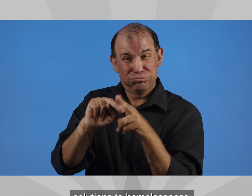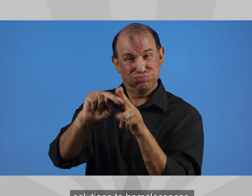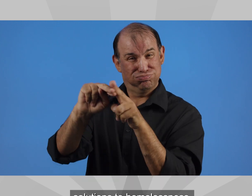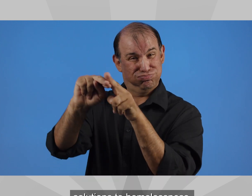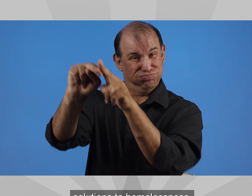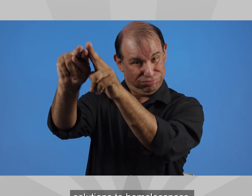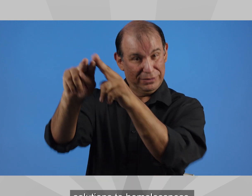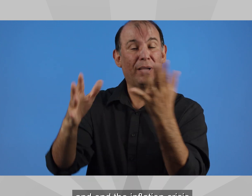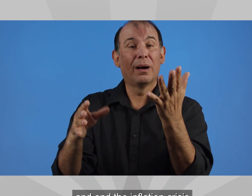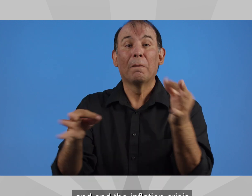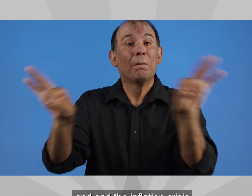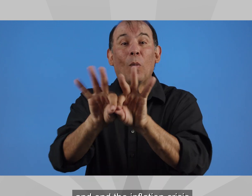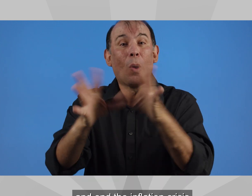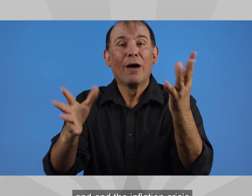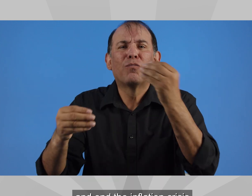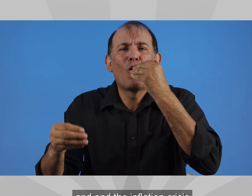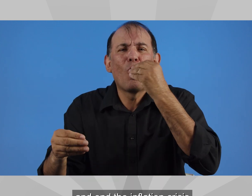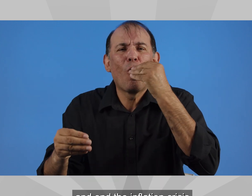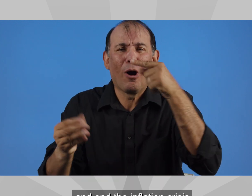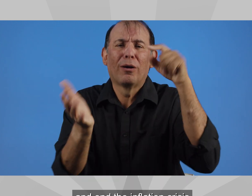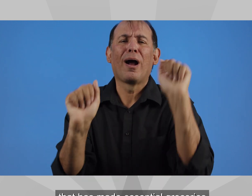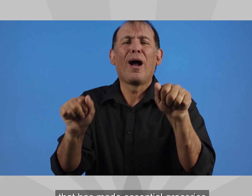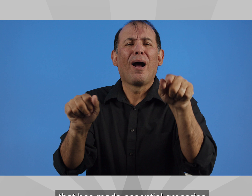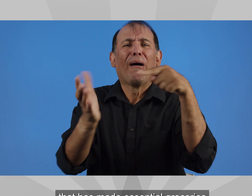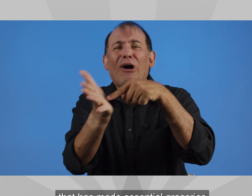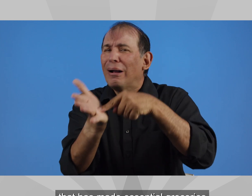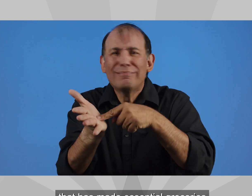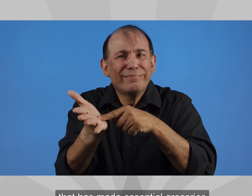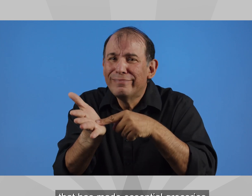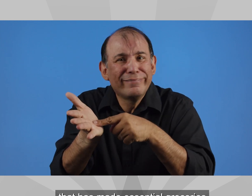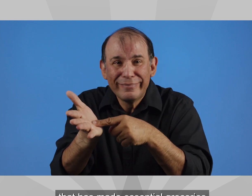to homelessness, and end the inflation crisis that has made